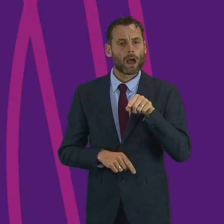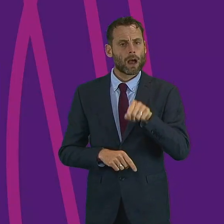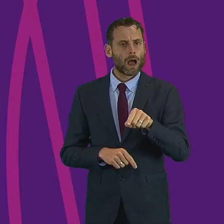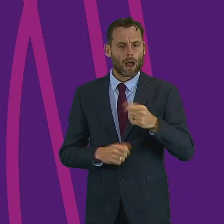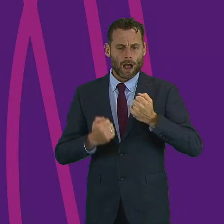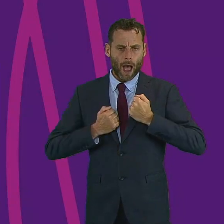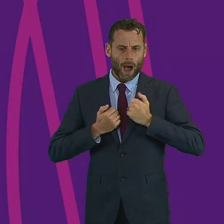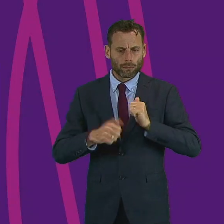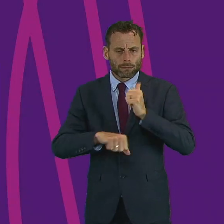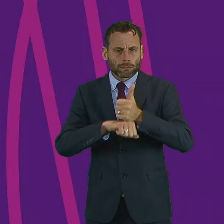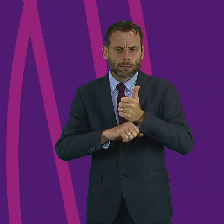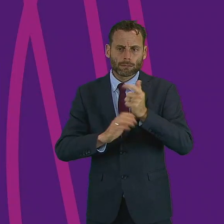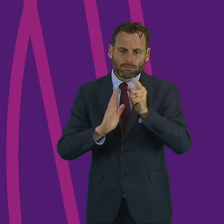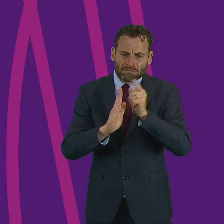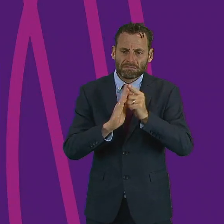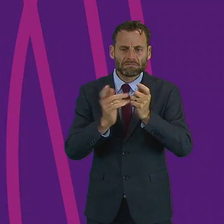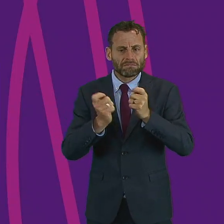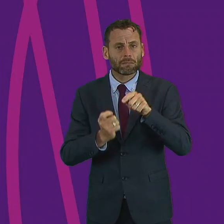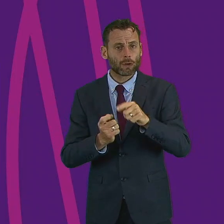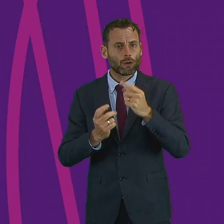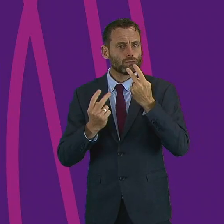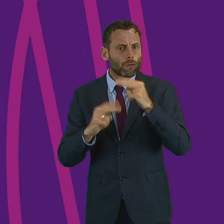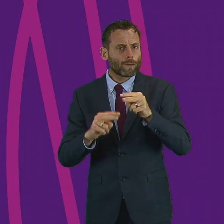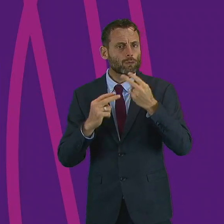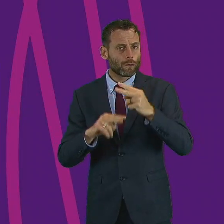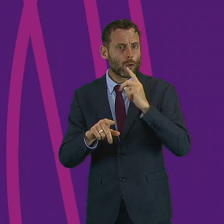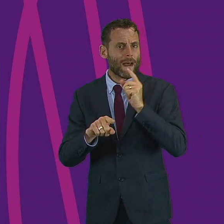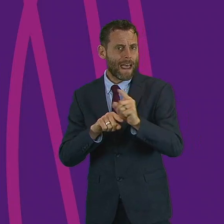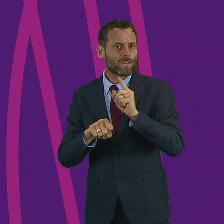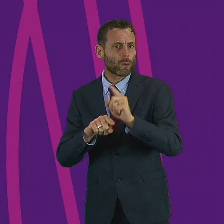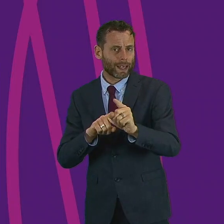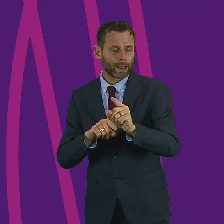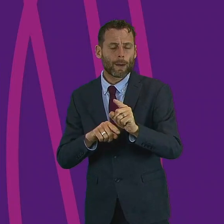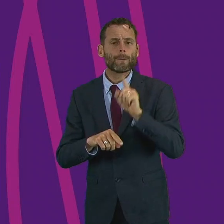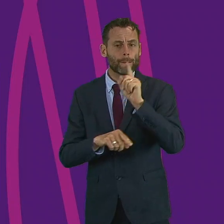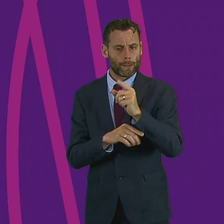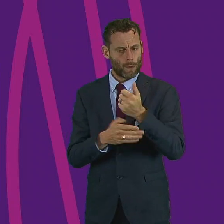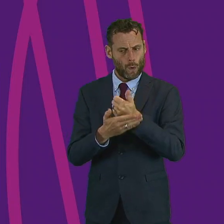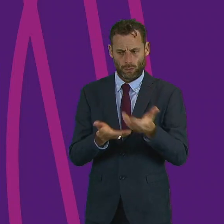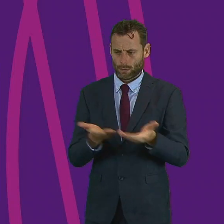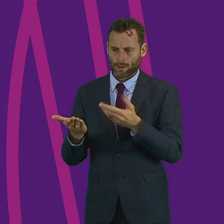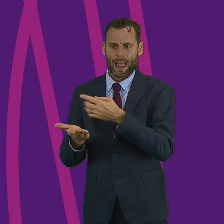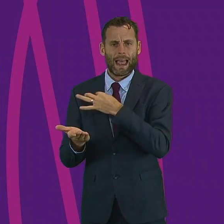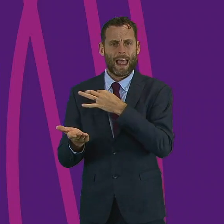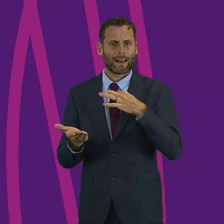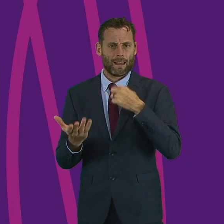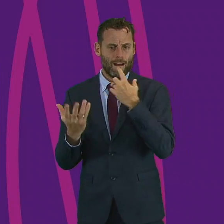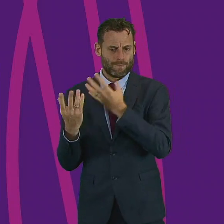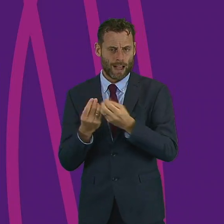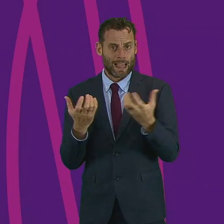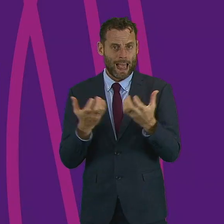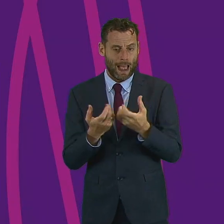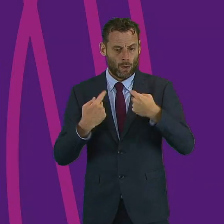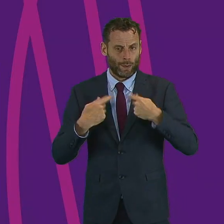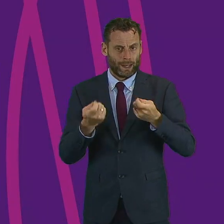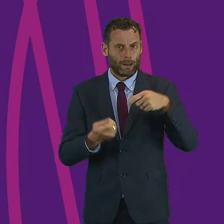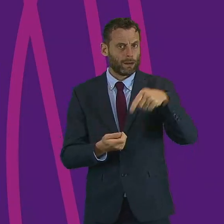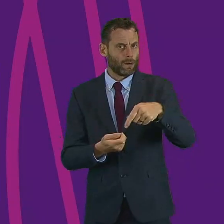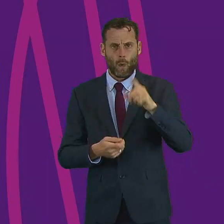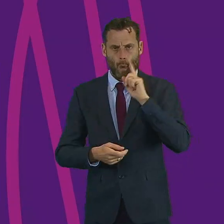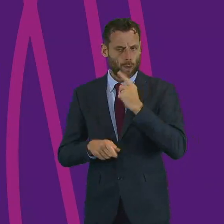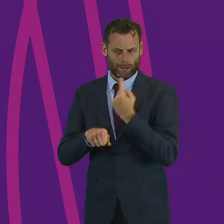and will continue to be so. One of the things that we are very clear about is that our response to constraints and capacity at the moment